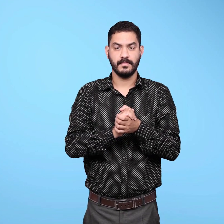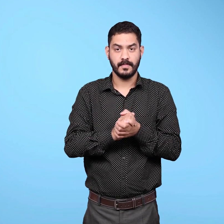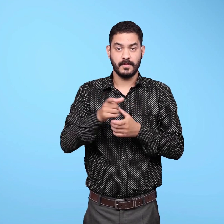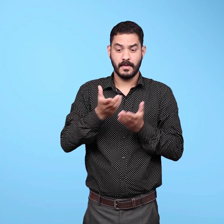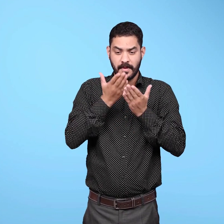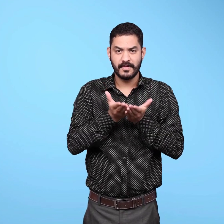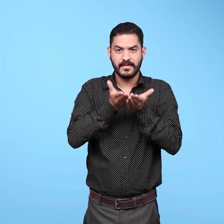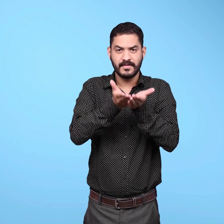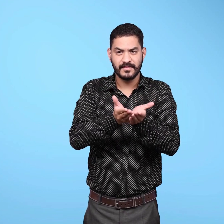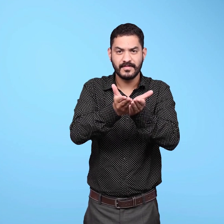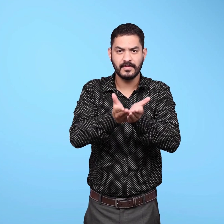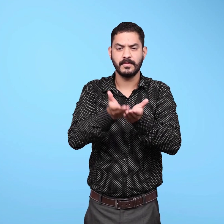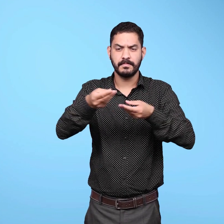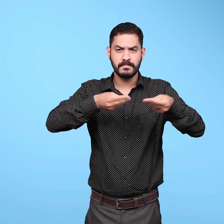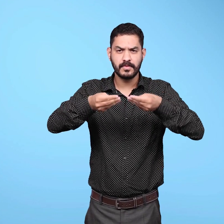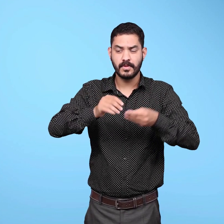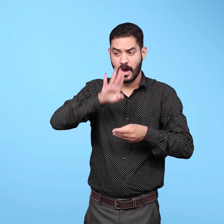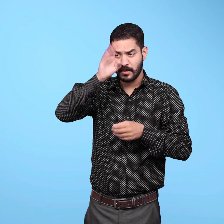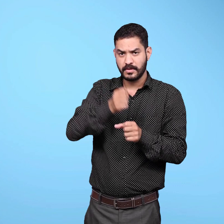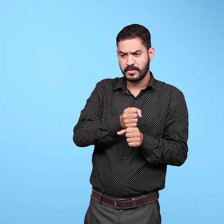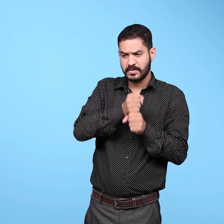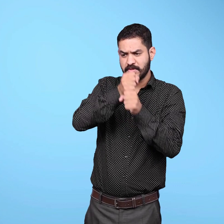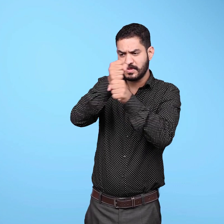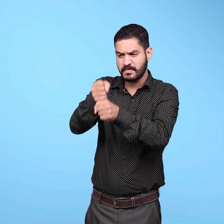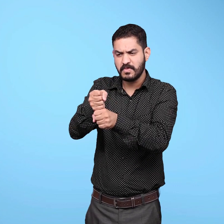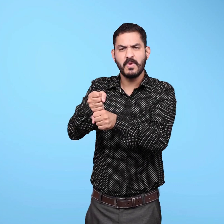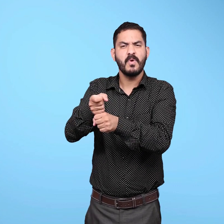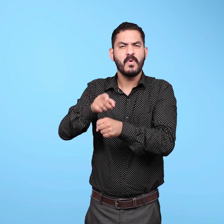Why do you think merchants brought gifts for the king?